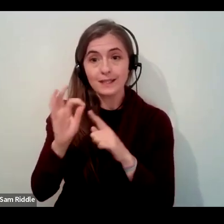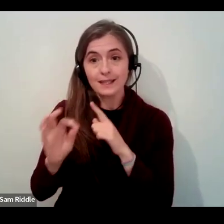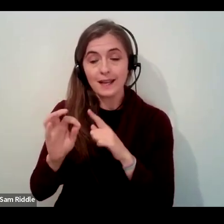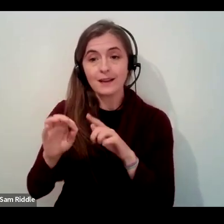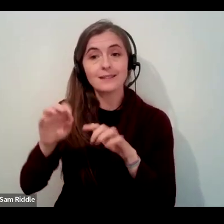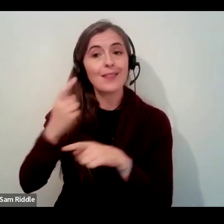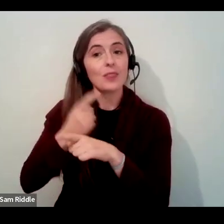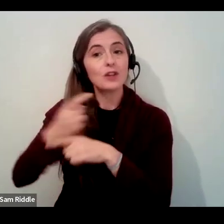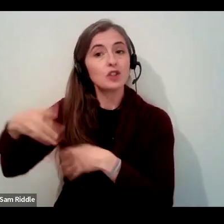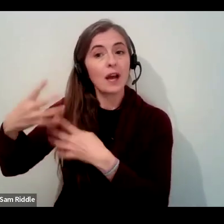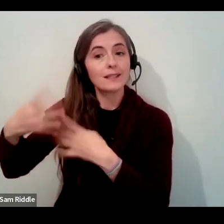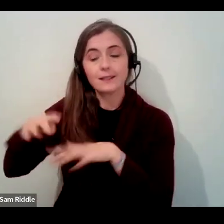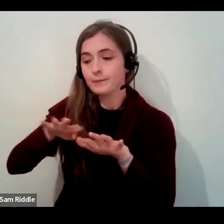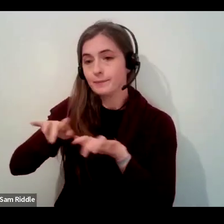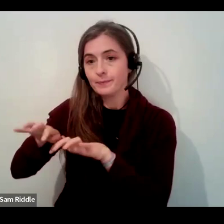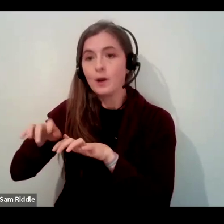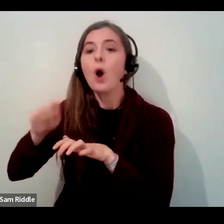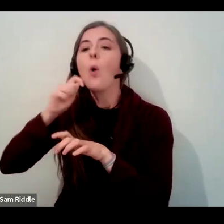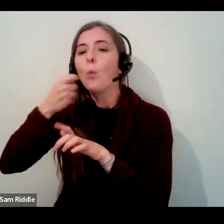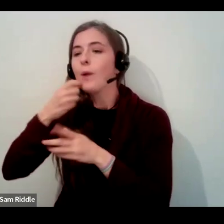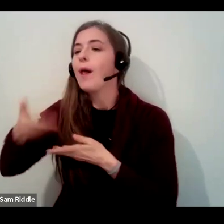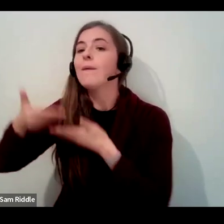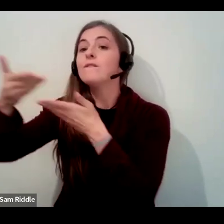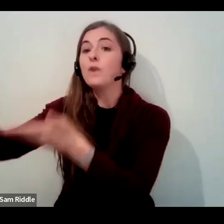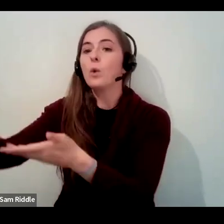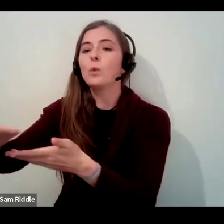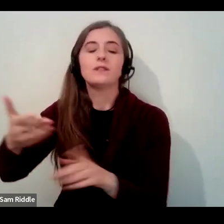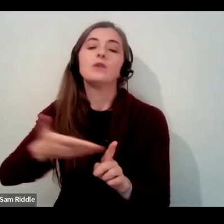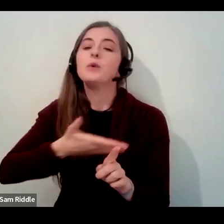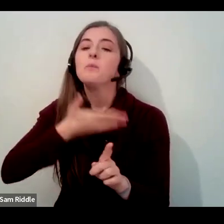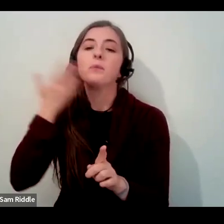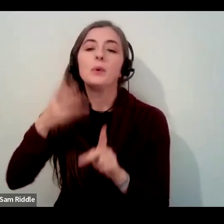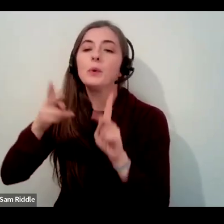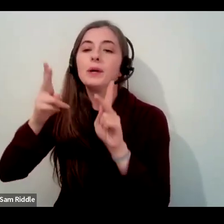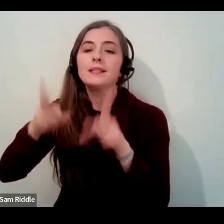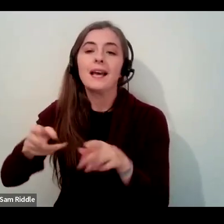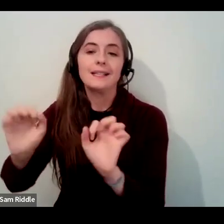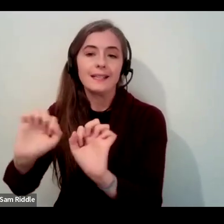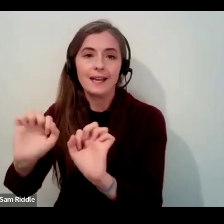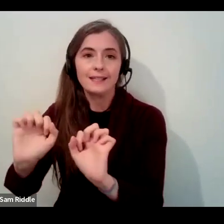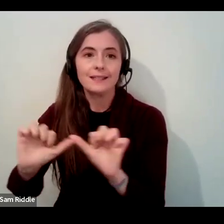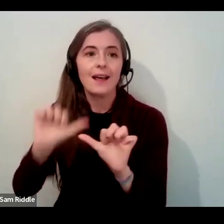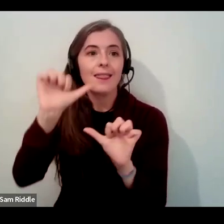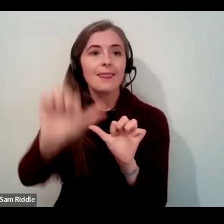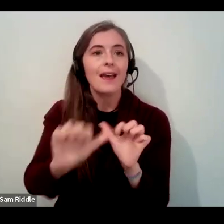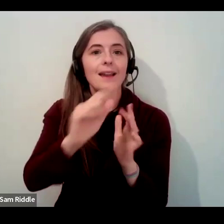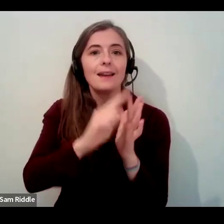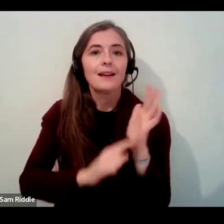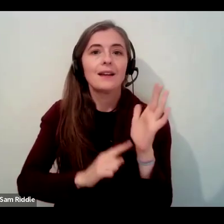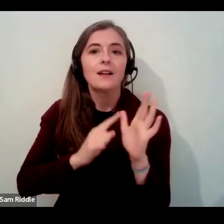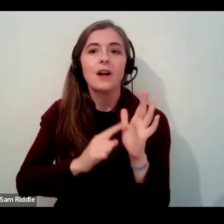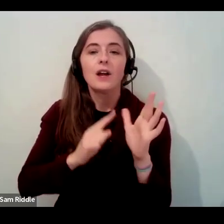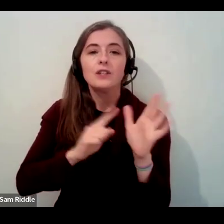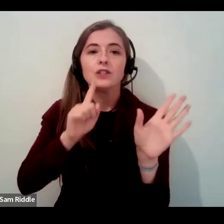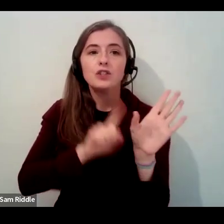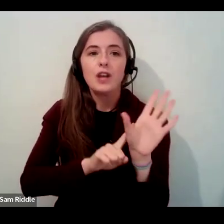on. Right, Jay Robinson, believe you're next, and then it's Simone and